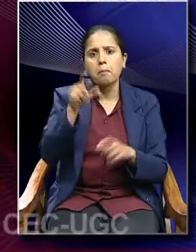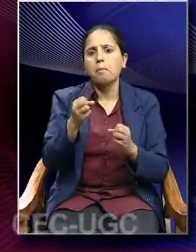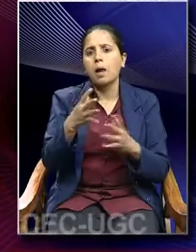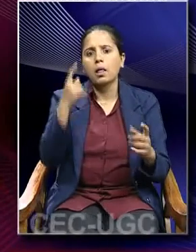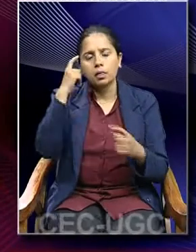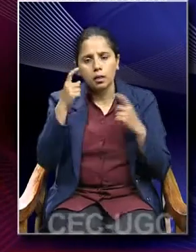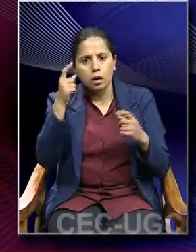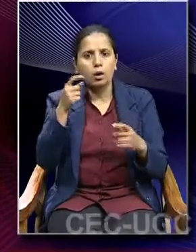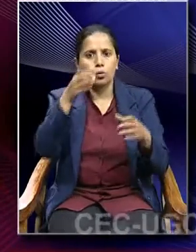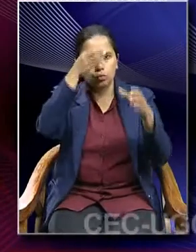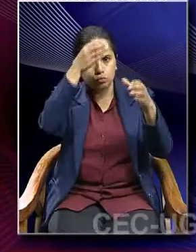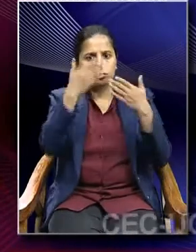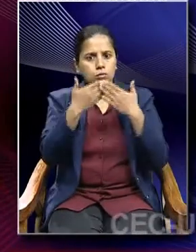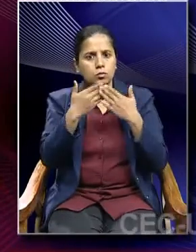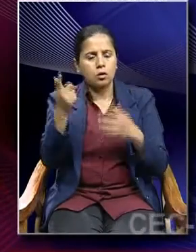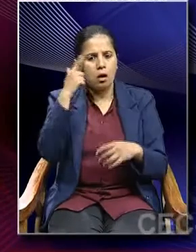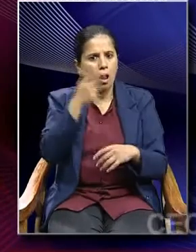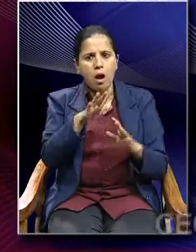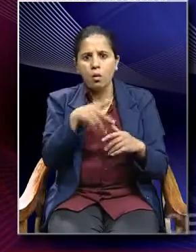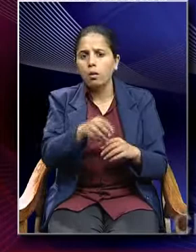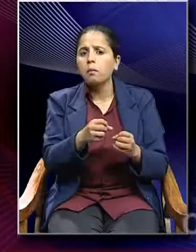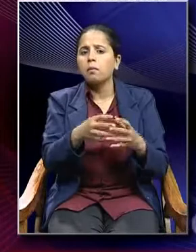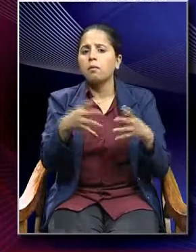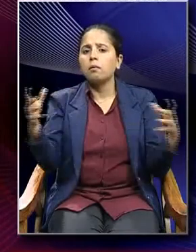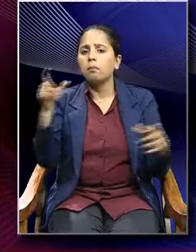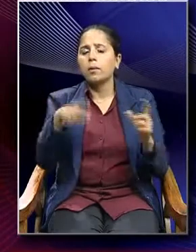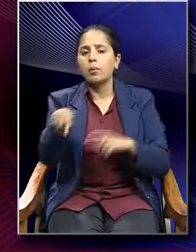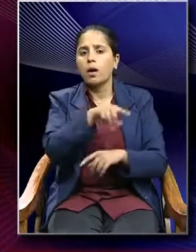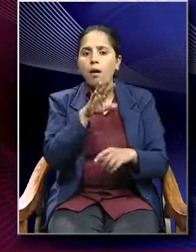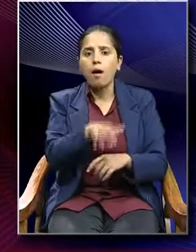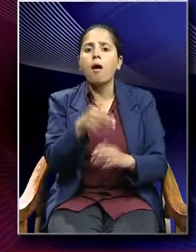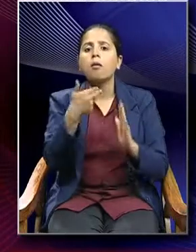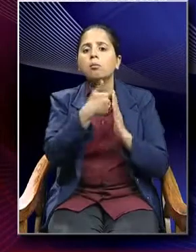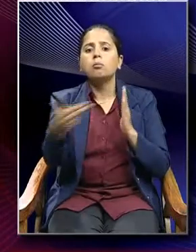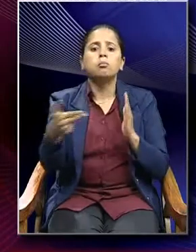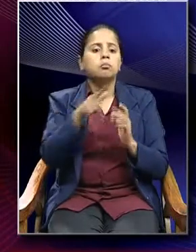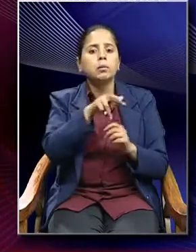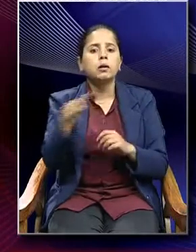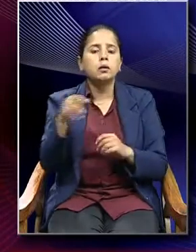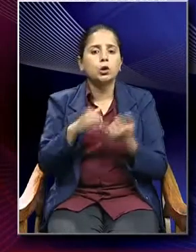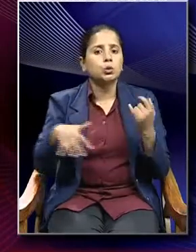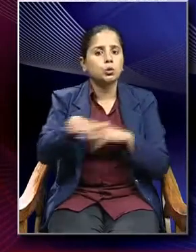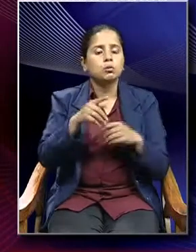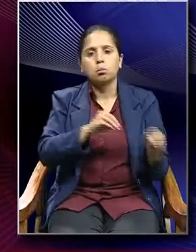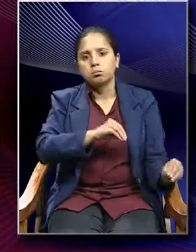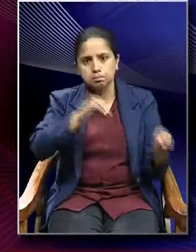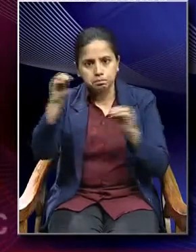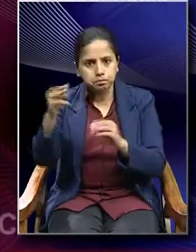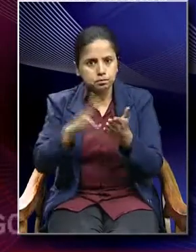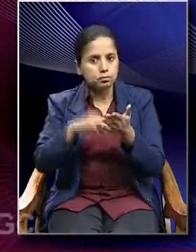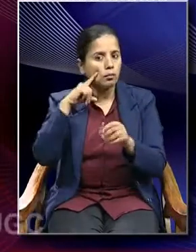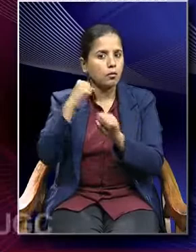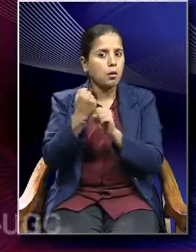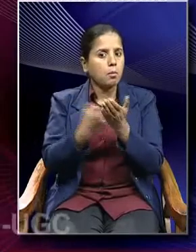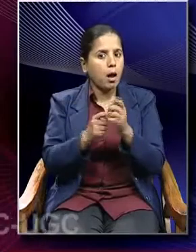and scholars, because it was leading to large number of phenomena, social phenomena like migration, change